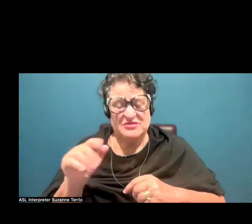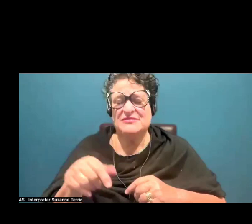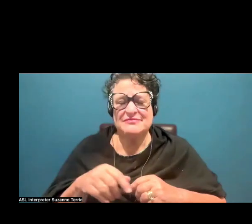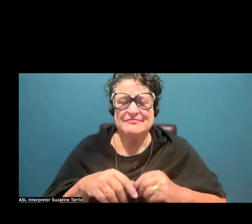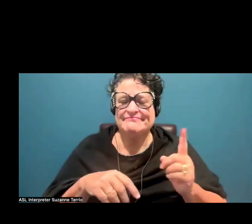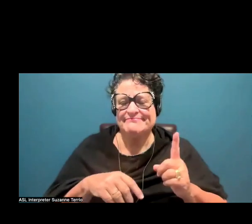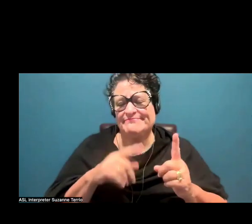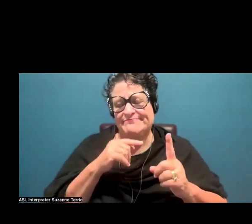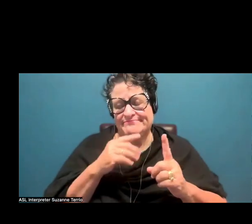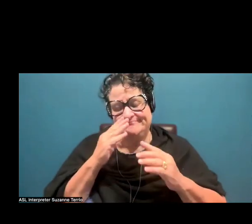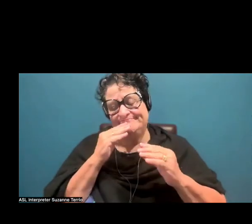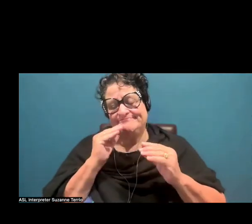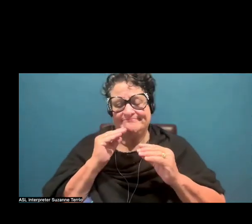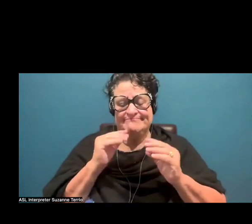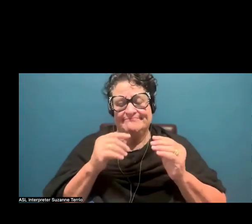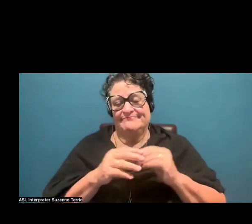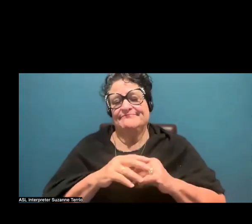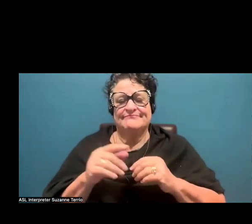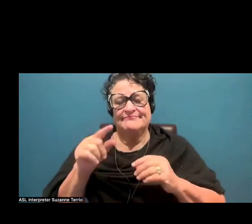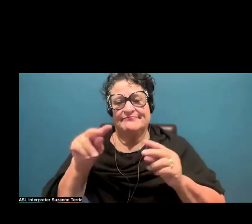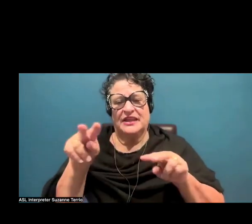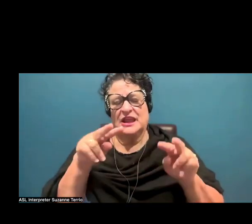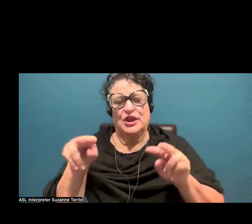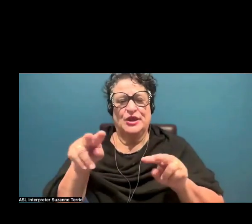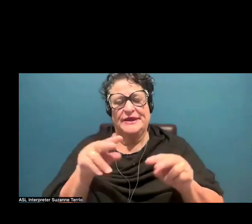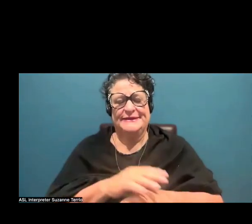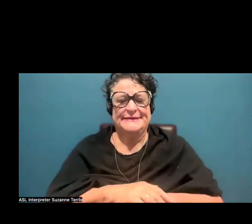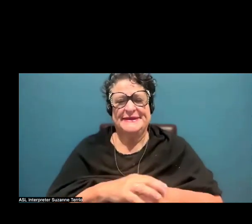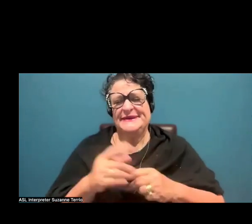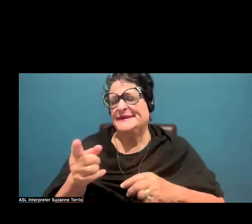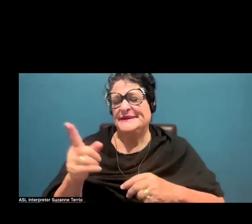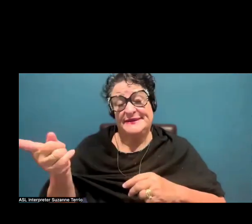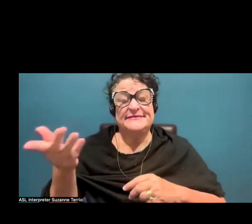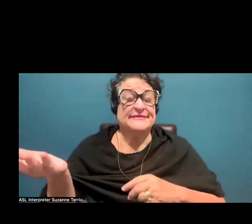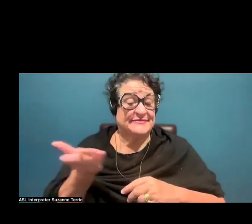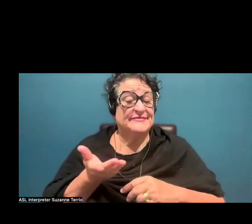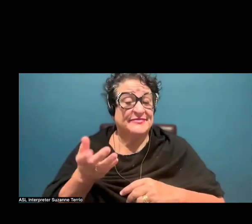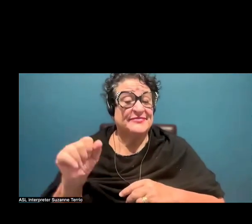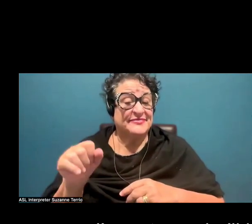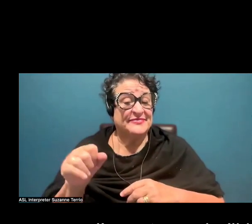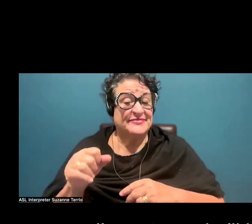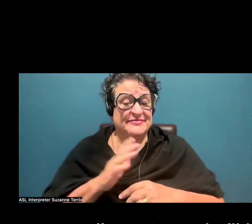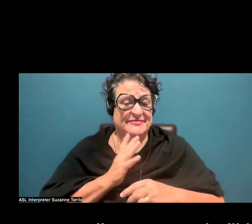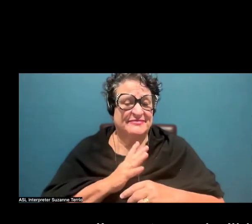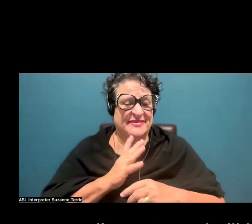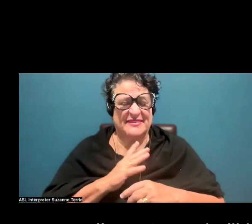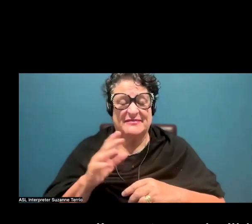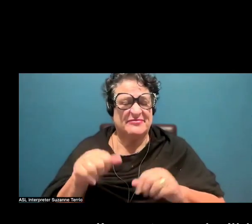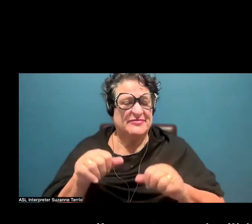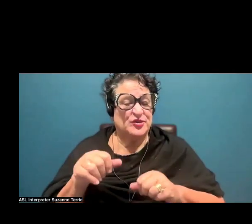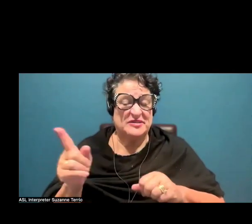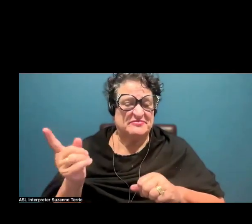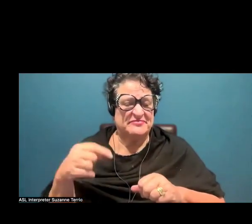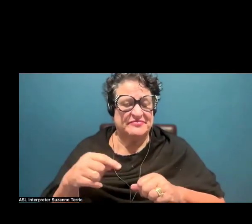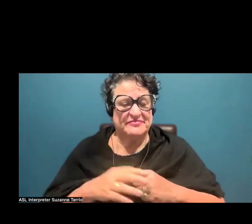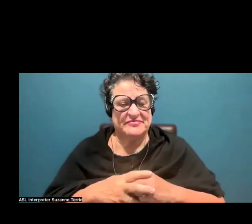goes stiff, her eyes darting to the crowd milling around us. Kent was invited, she says too politely. I'm not sure he'll be able to make it,